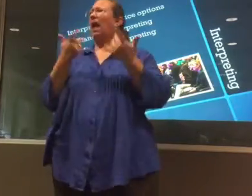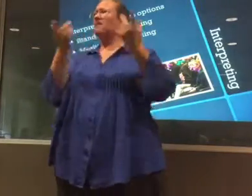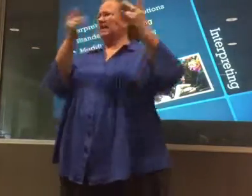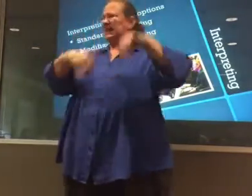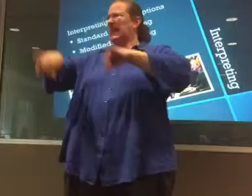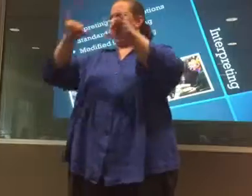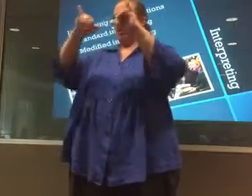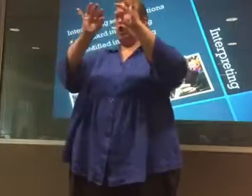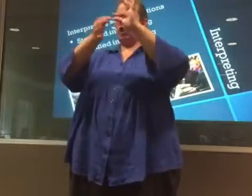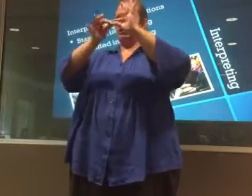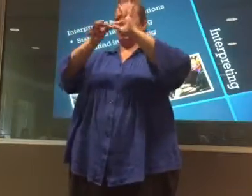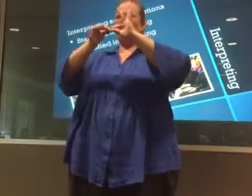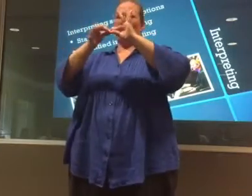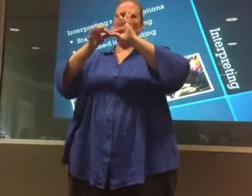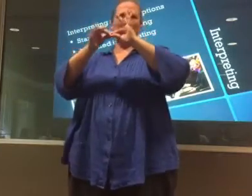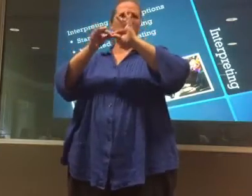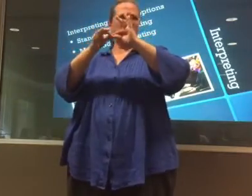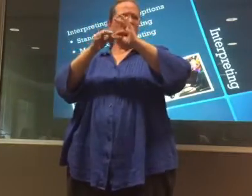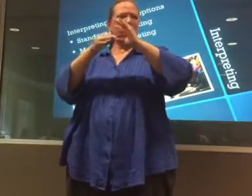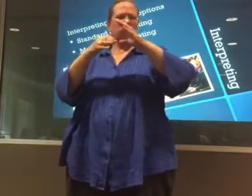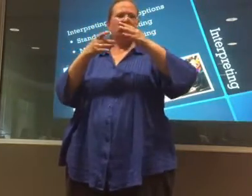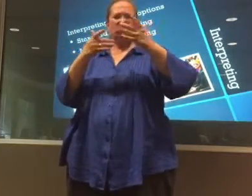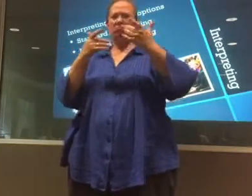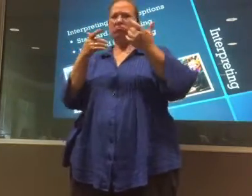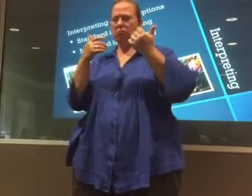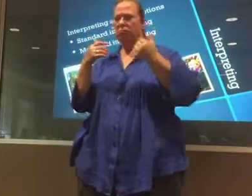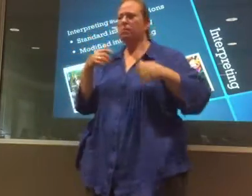Like I said, we do have standardized or standard interpreting.